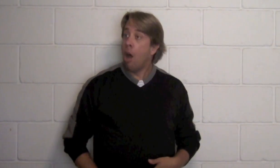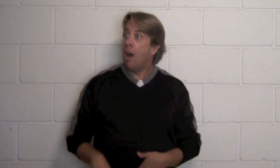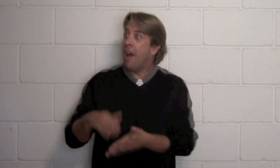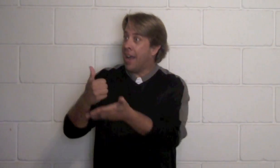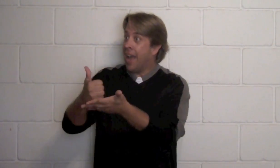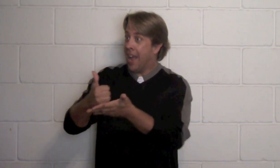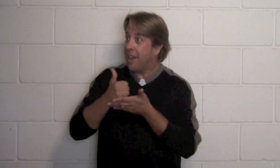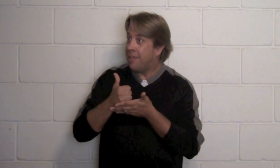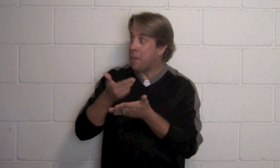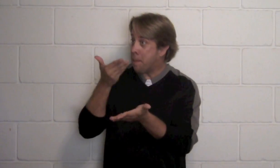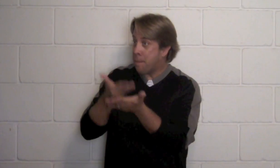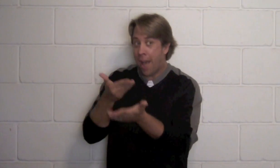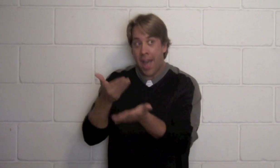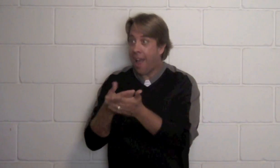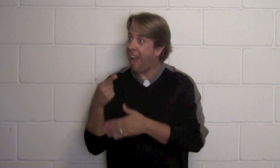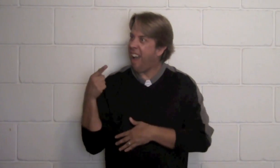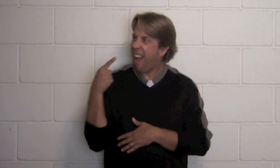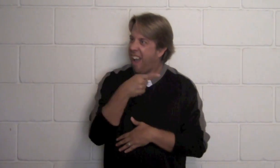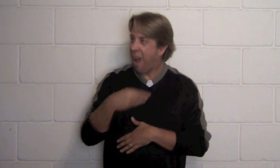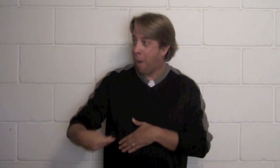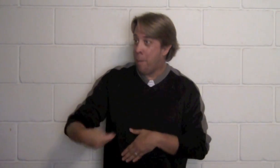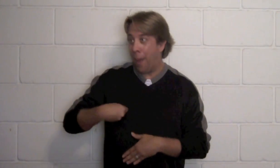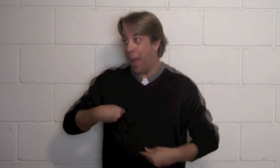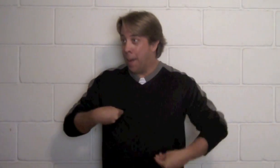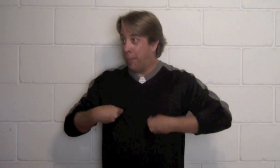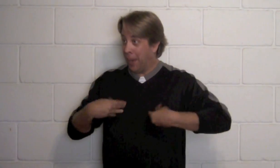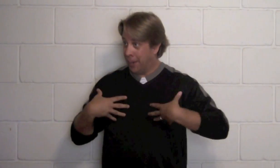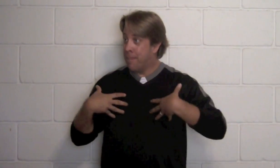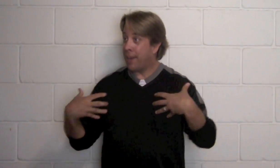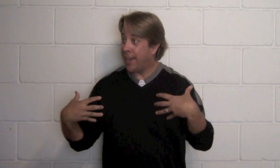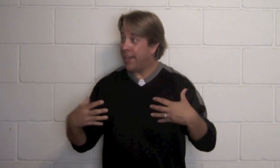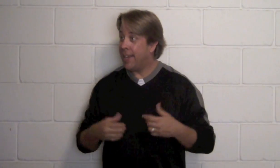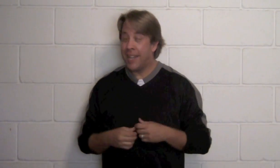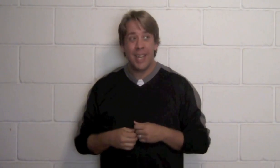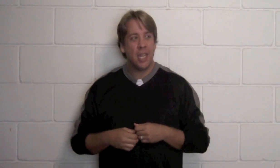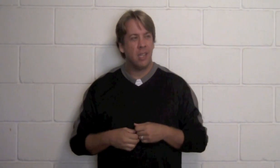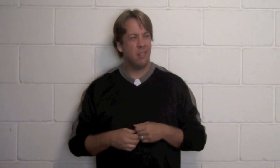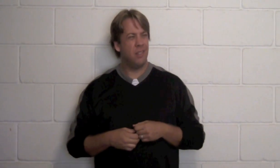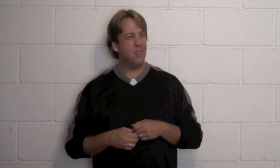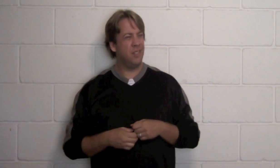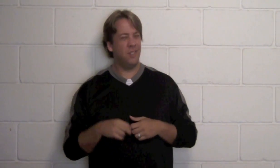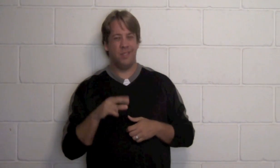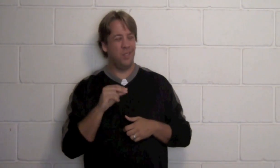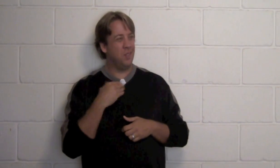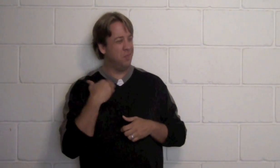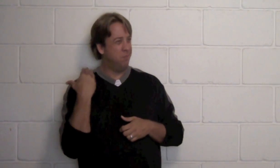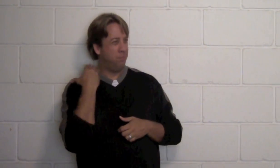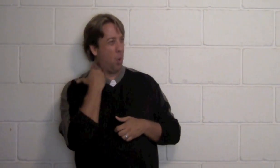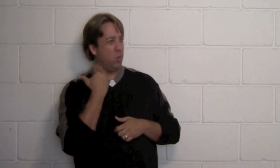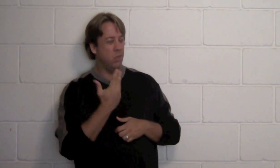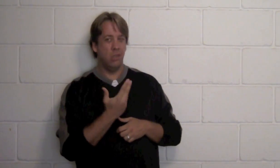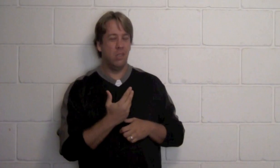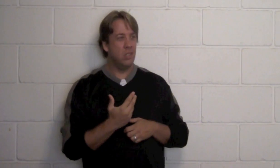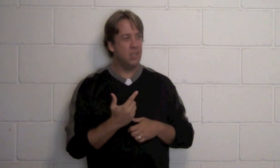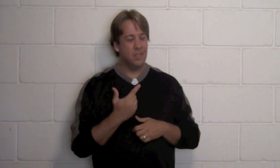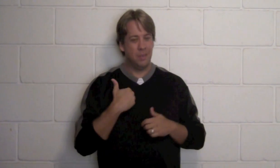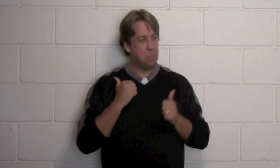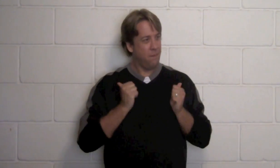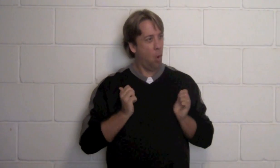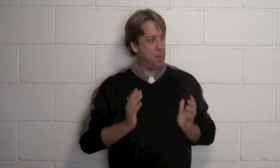"Alrighty, I'll help you. You can give me some money so I can get some breast implants?" "No, I'm broke.